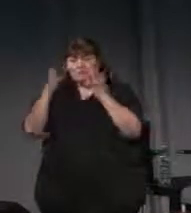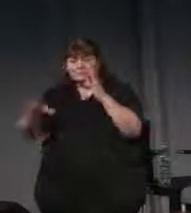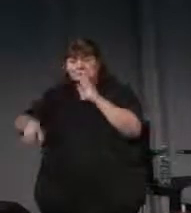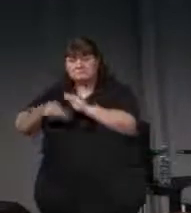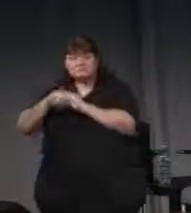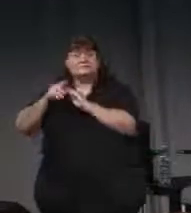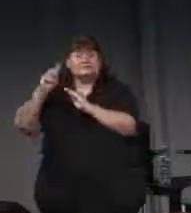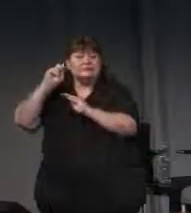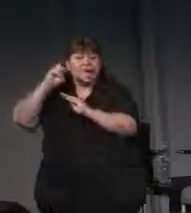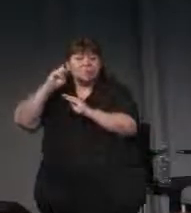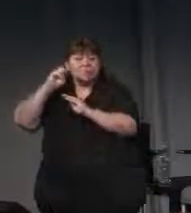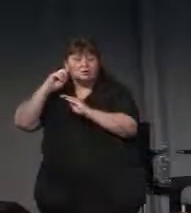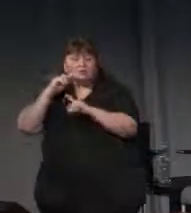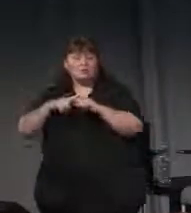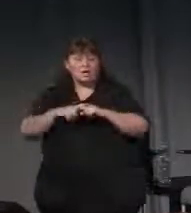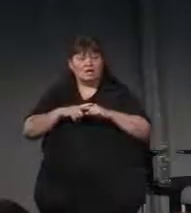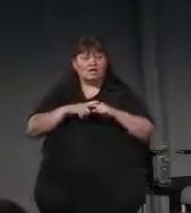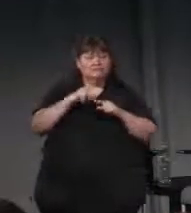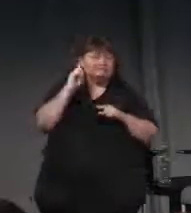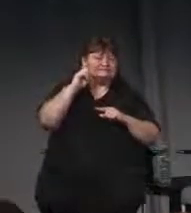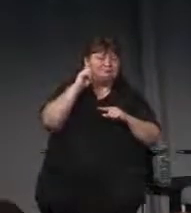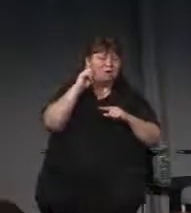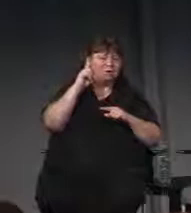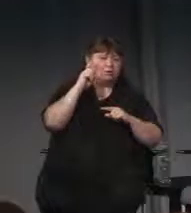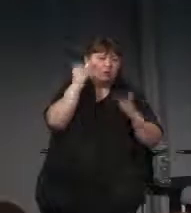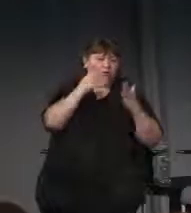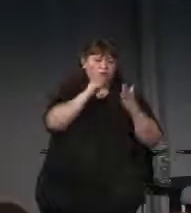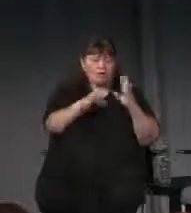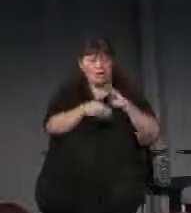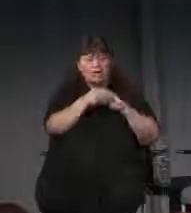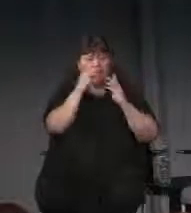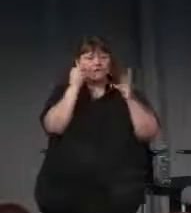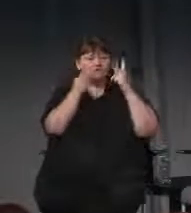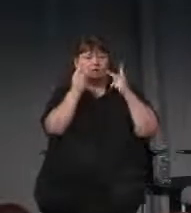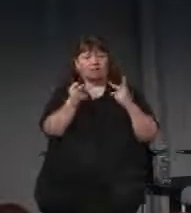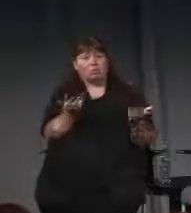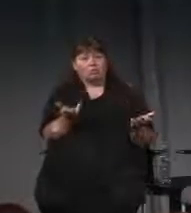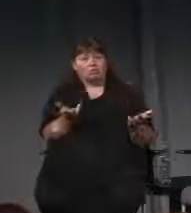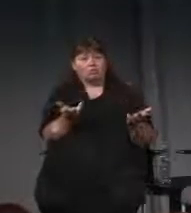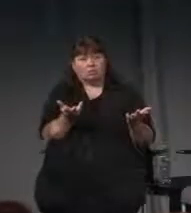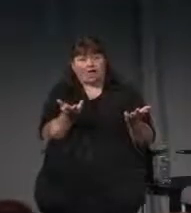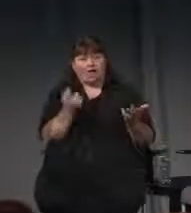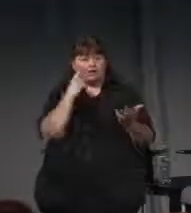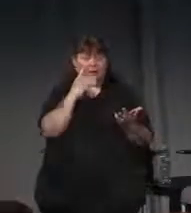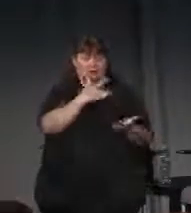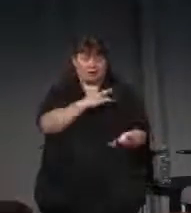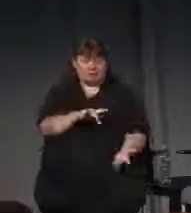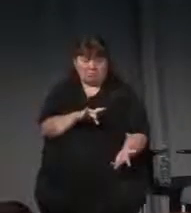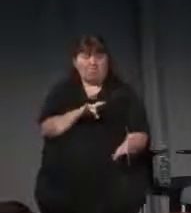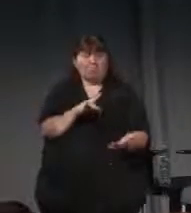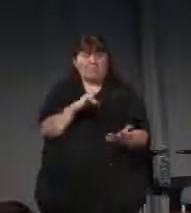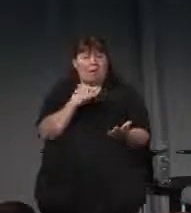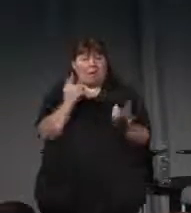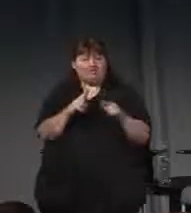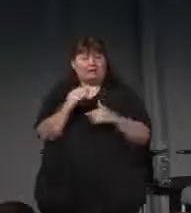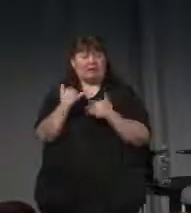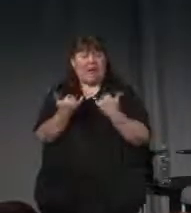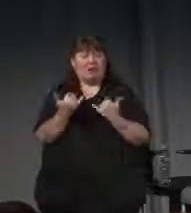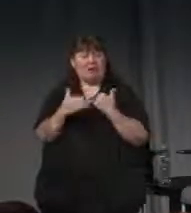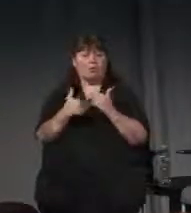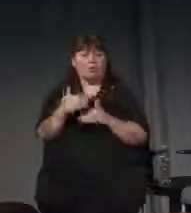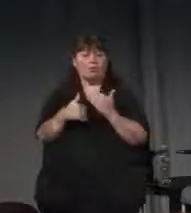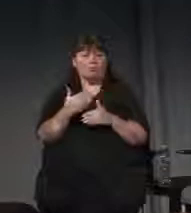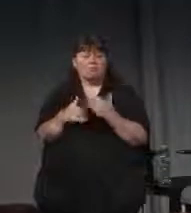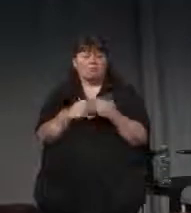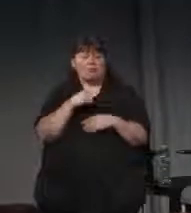increasingly interested in the sonic domain, but also that's a trend that I think is discernible among certain composers, that they're